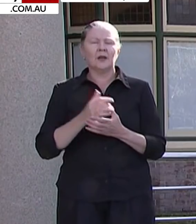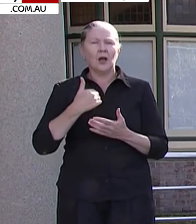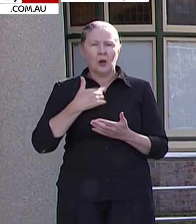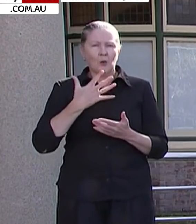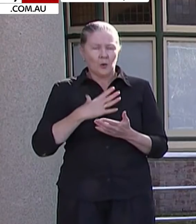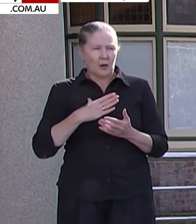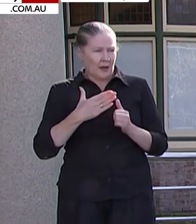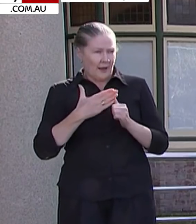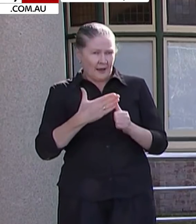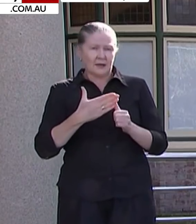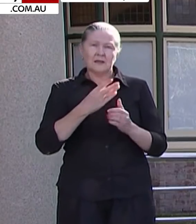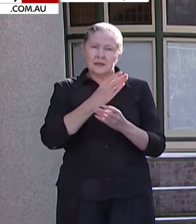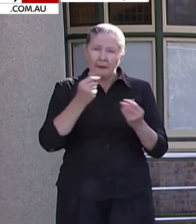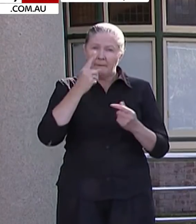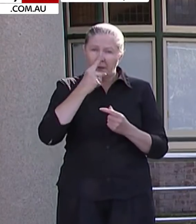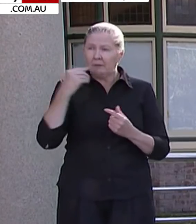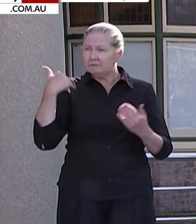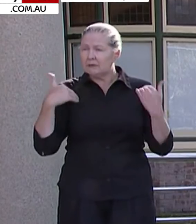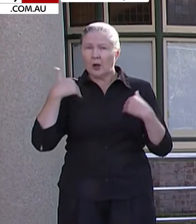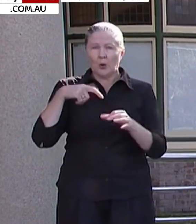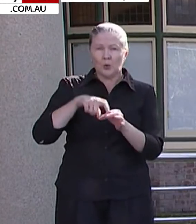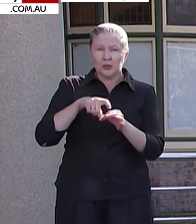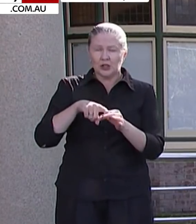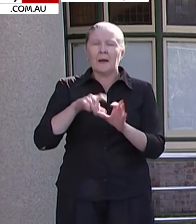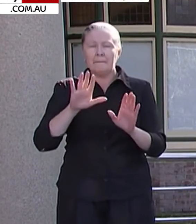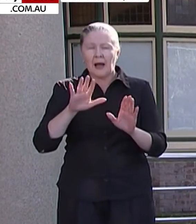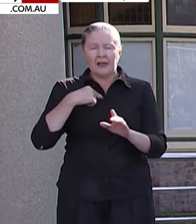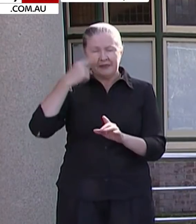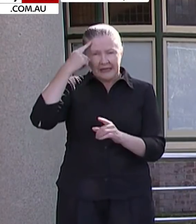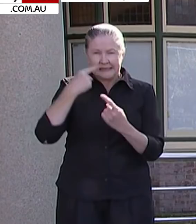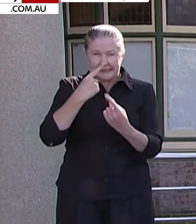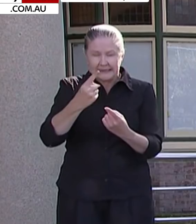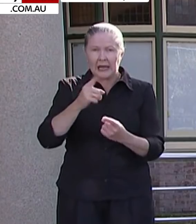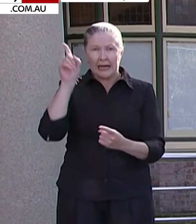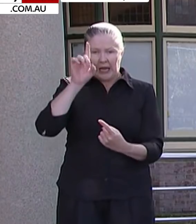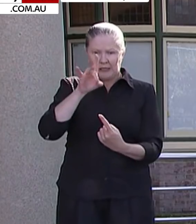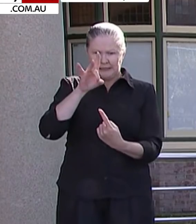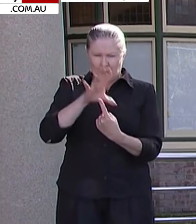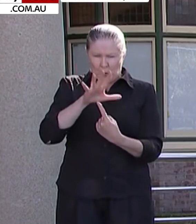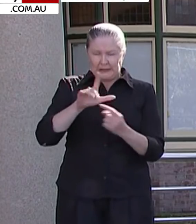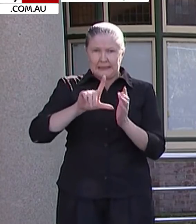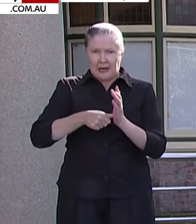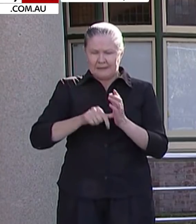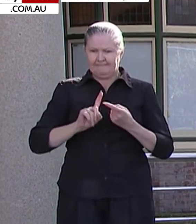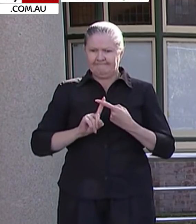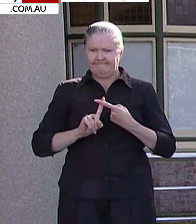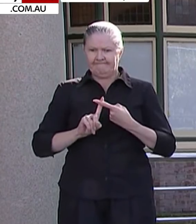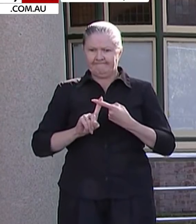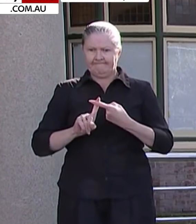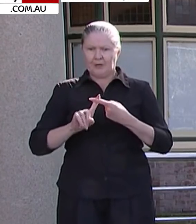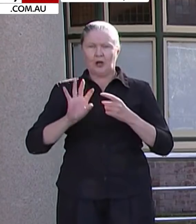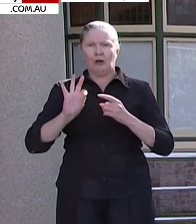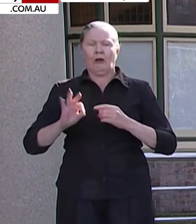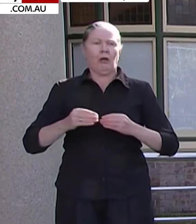been raised. I think it is very important to say that now is the time to stay the course, to continue with